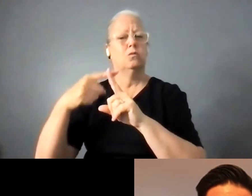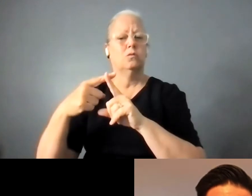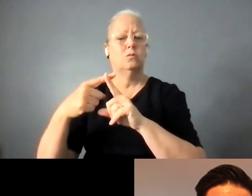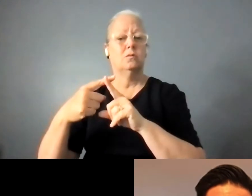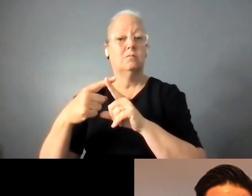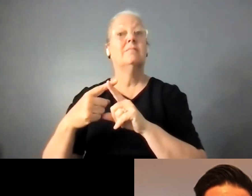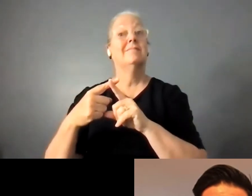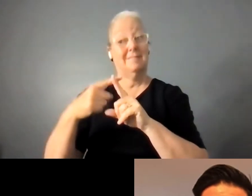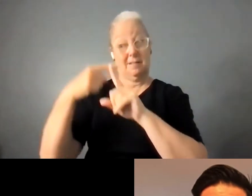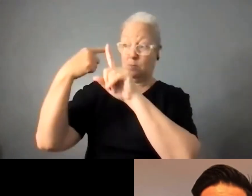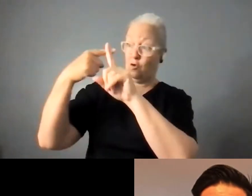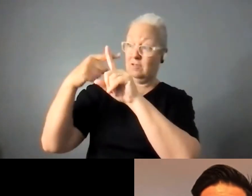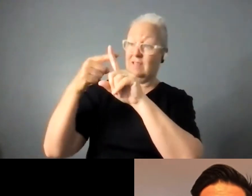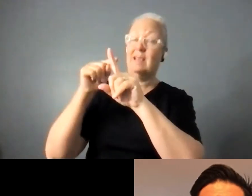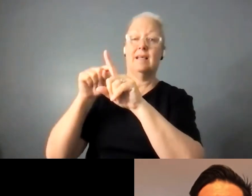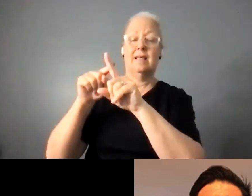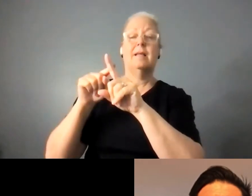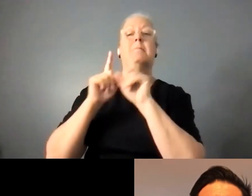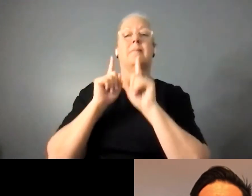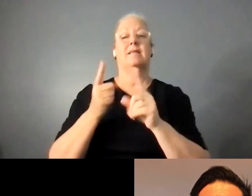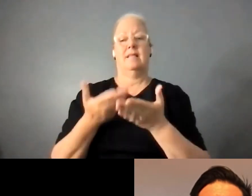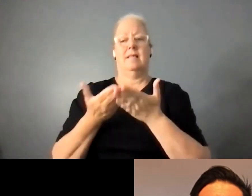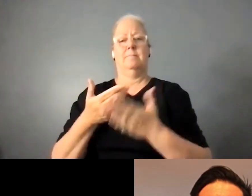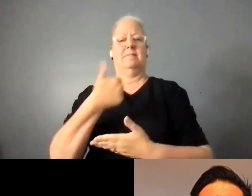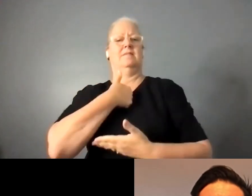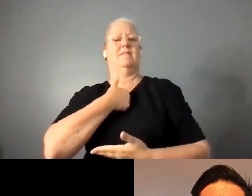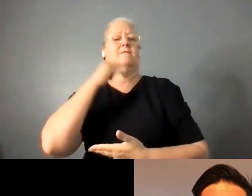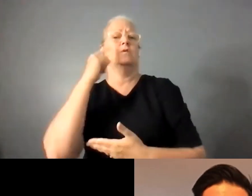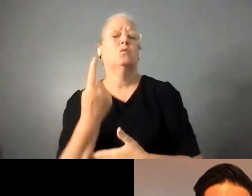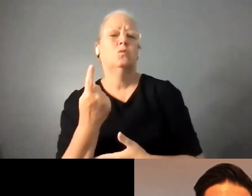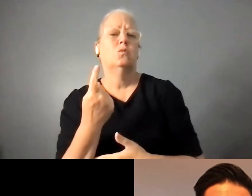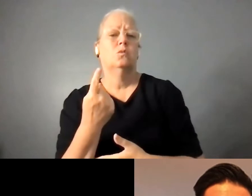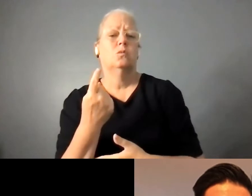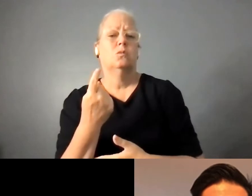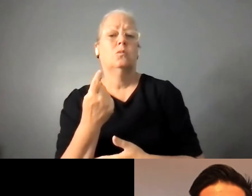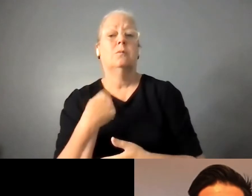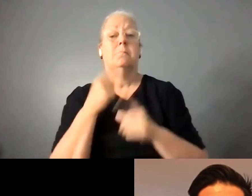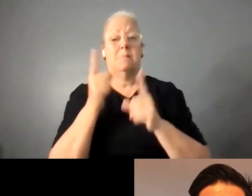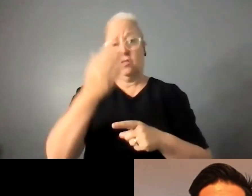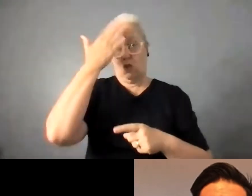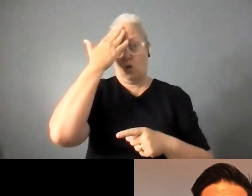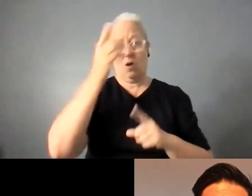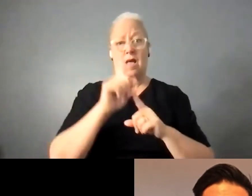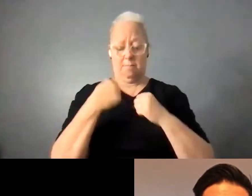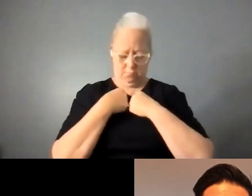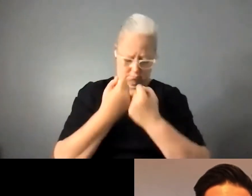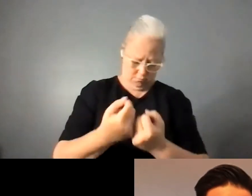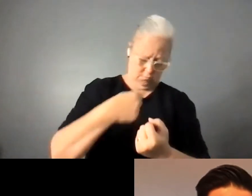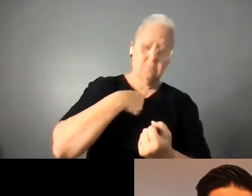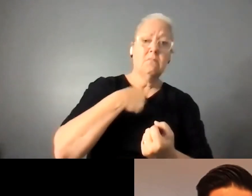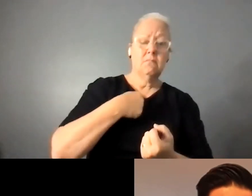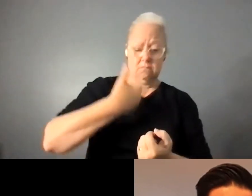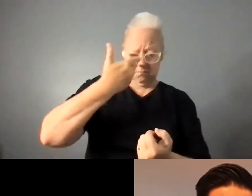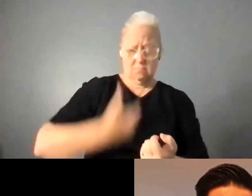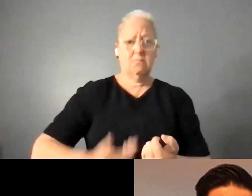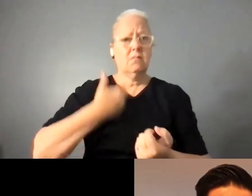us first, and we have to find out what we are and what we can be and who we are, and we have to